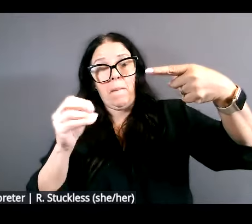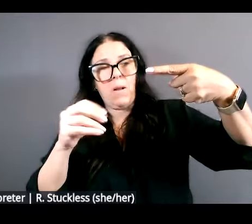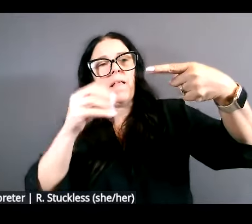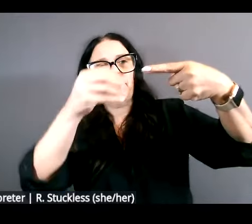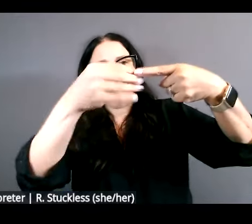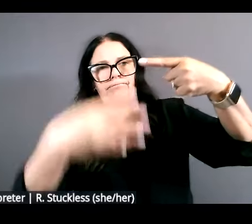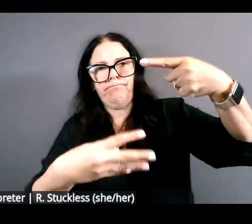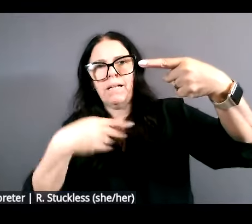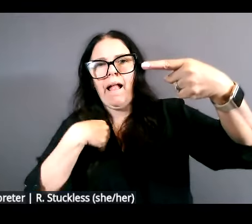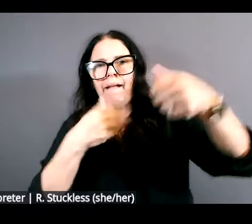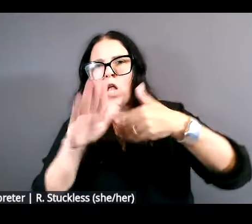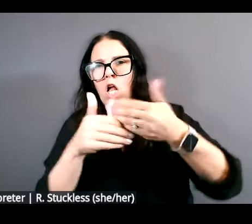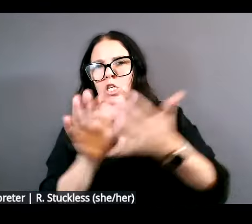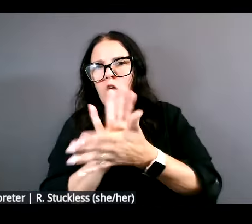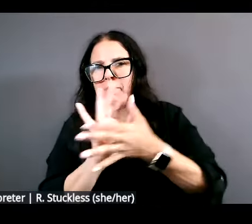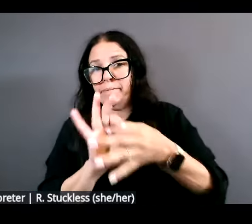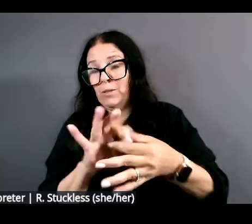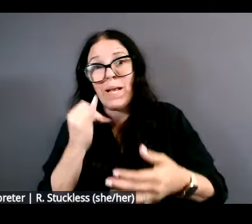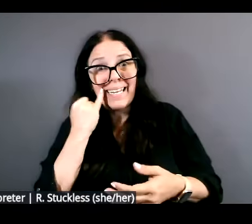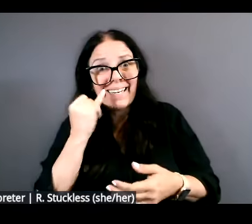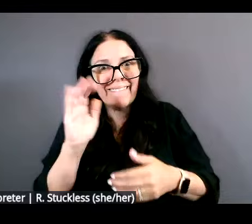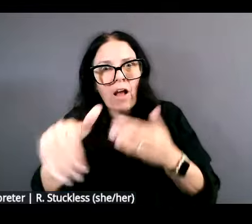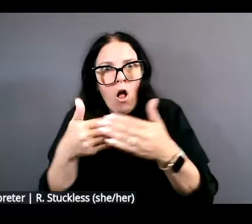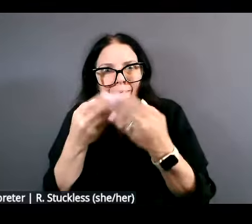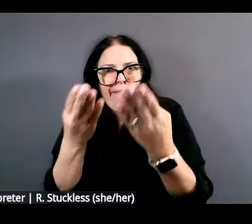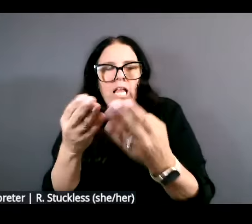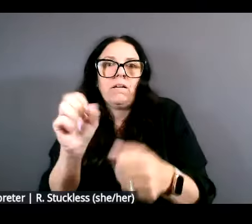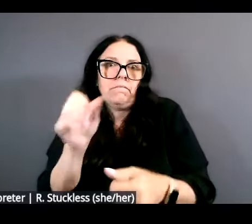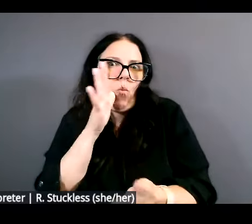help. Thank you, Mr. Chairman. Mr.